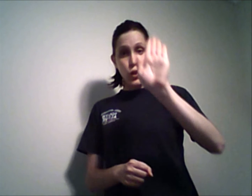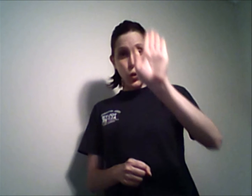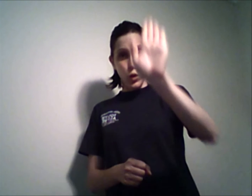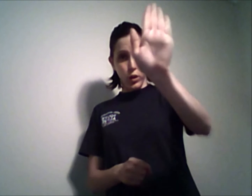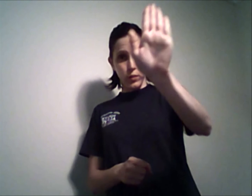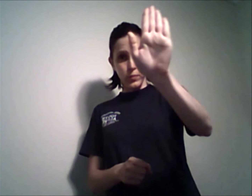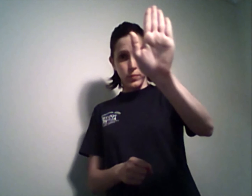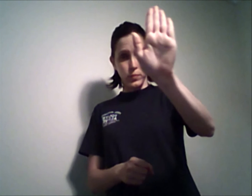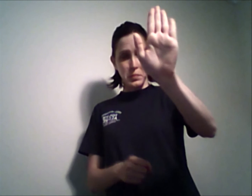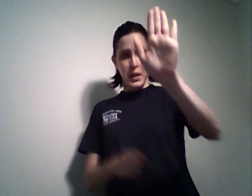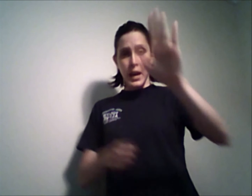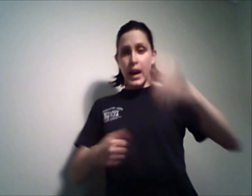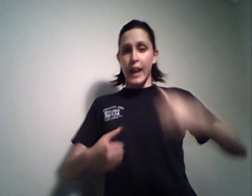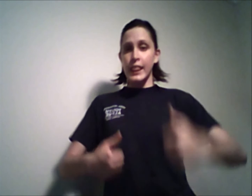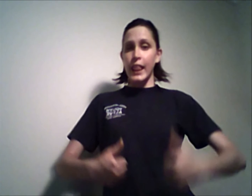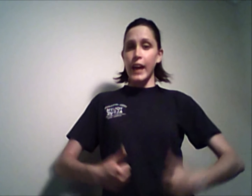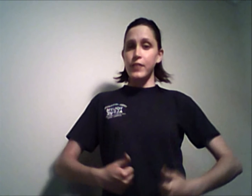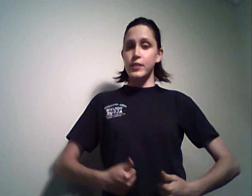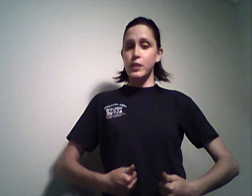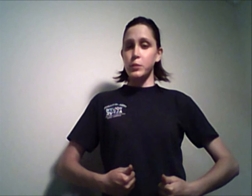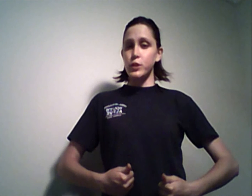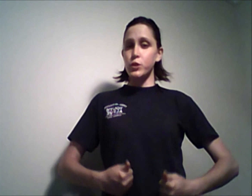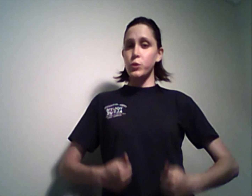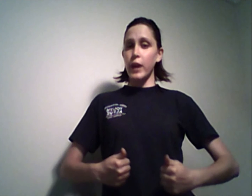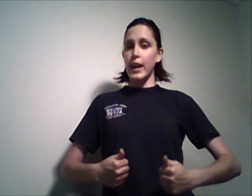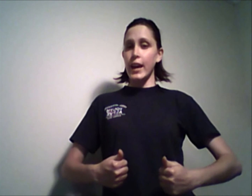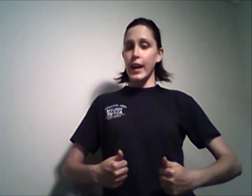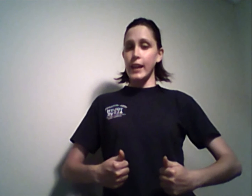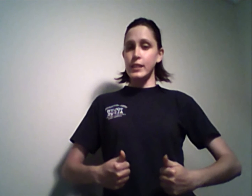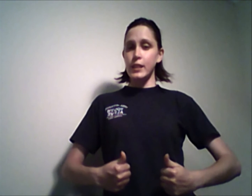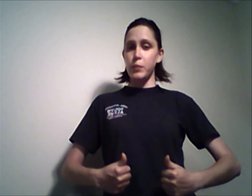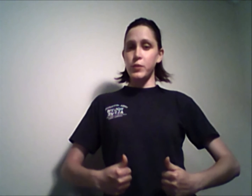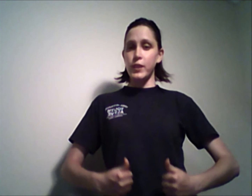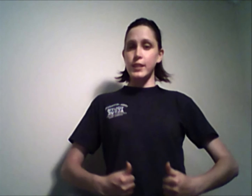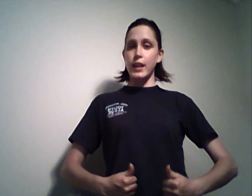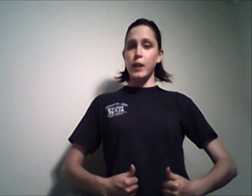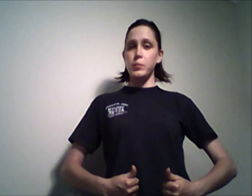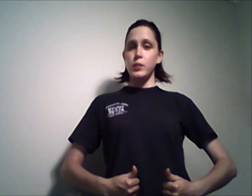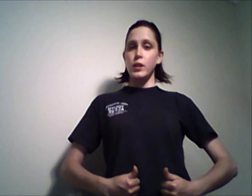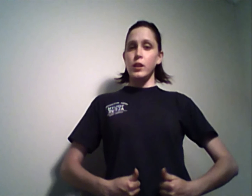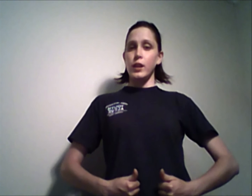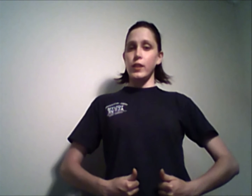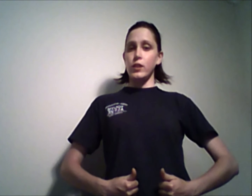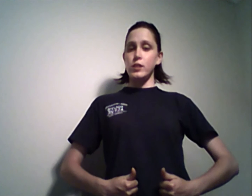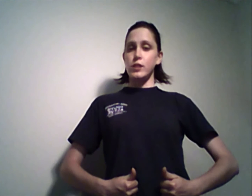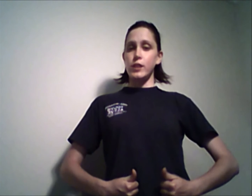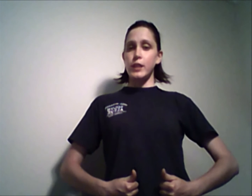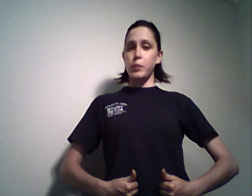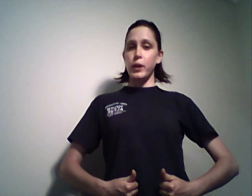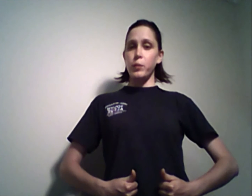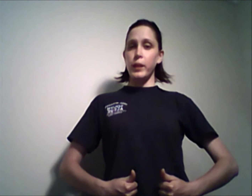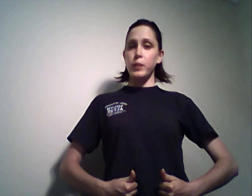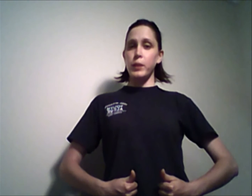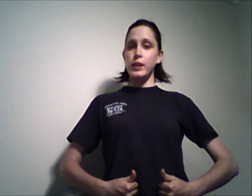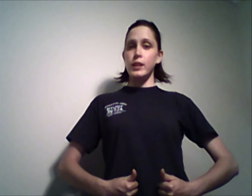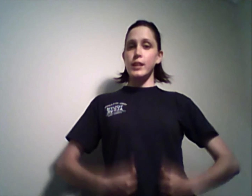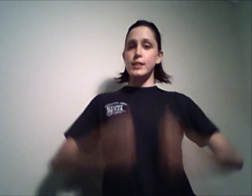your, and life is going to be 2 A hands, thumbs facing up, and they're going to start down by your belly button and slide